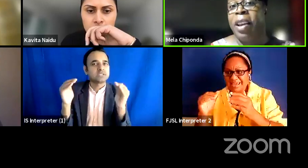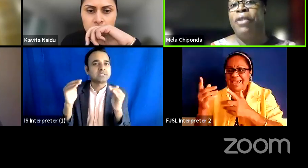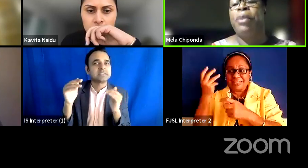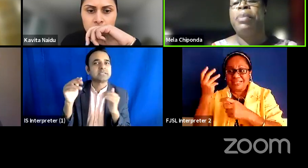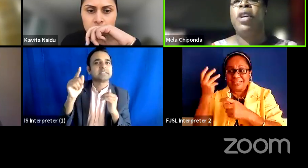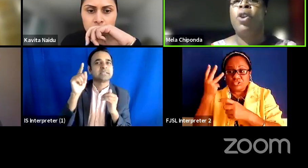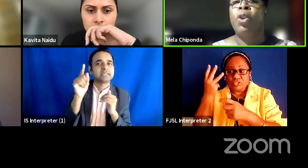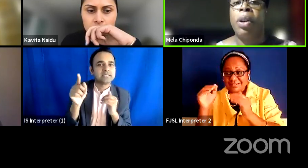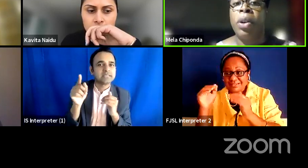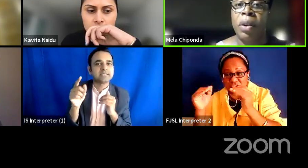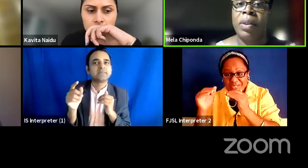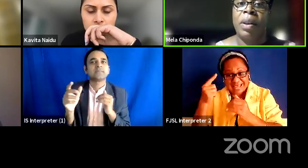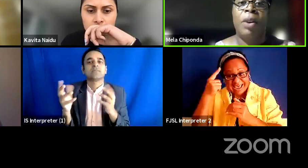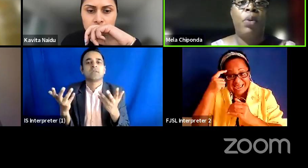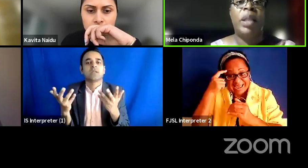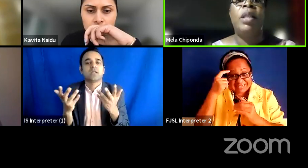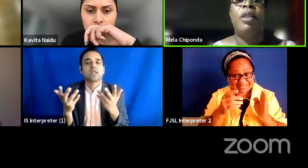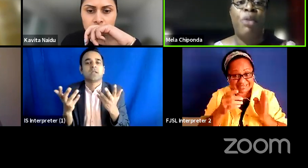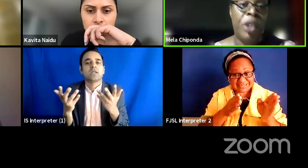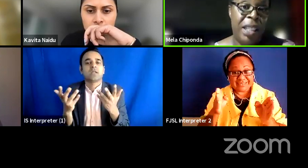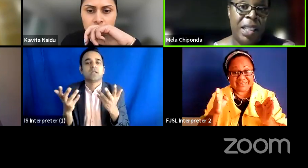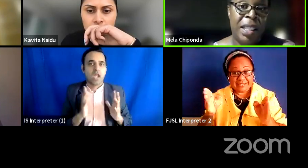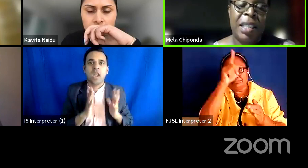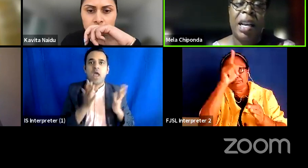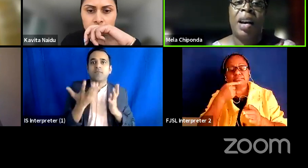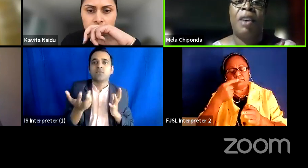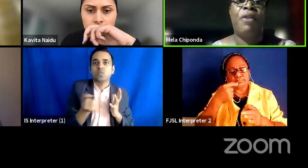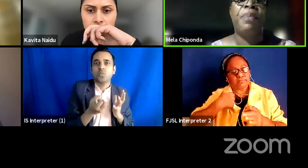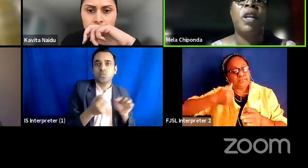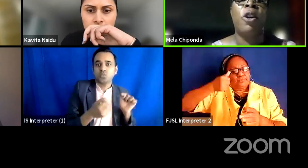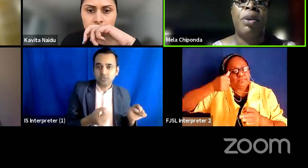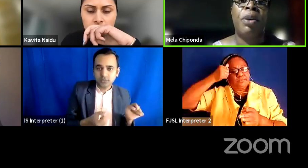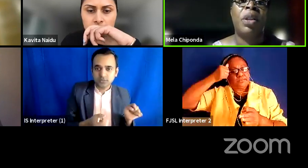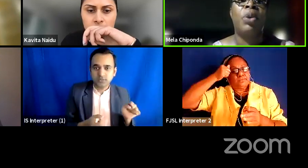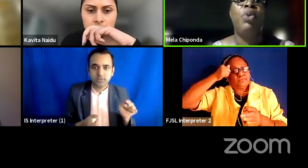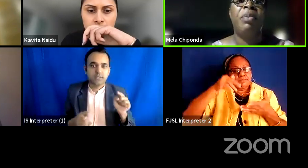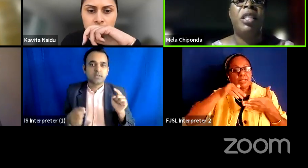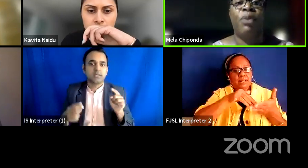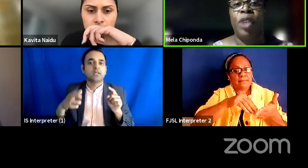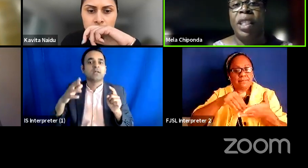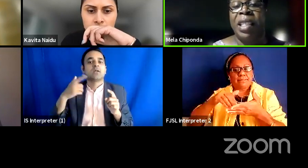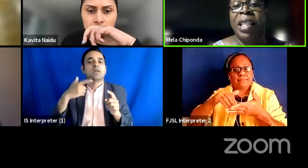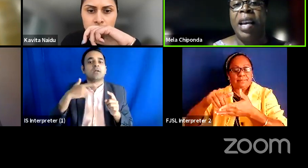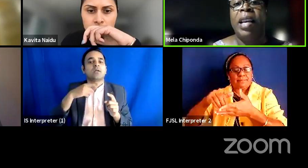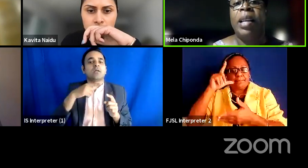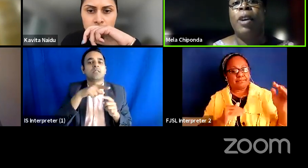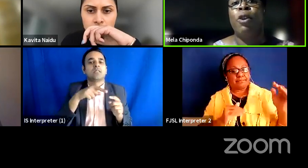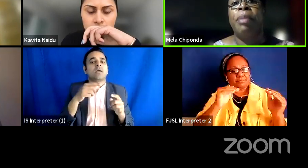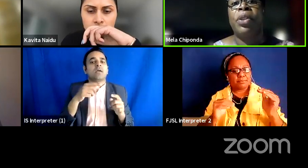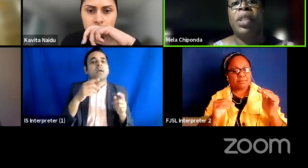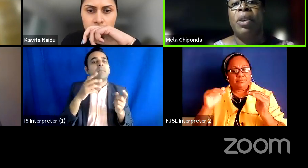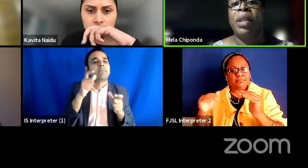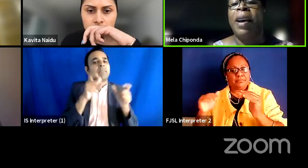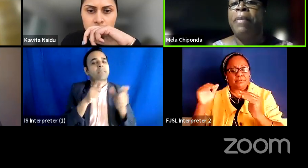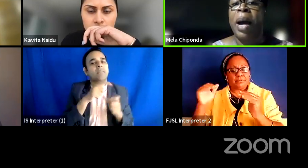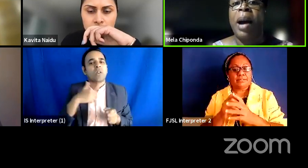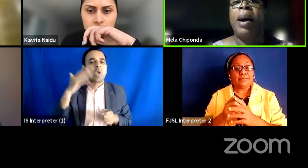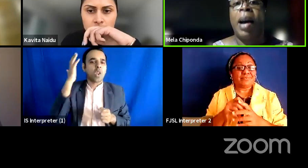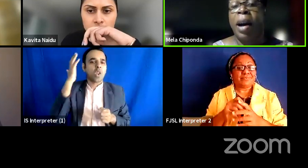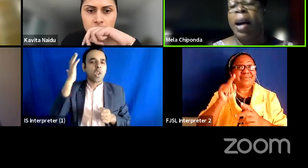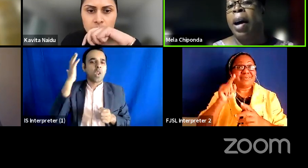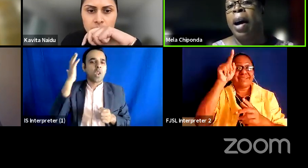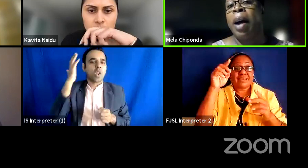largely coming from the global north, with the voices from the global south, women's voices in the global